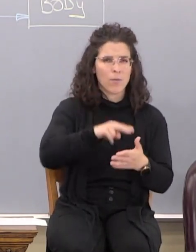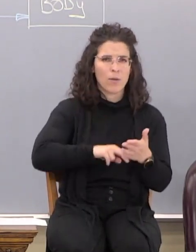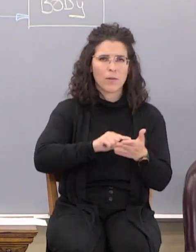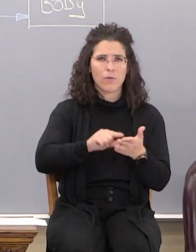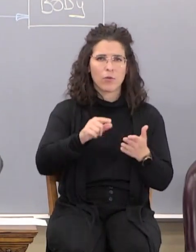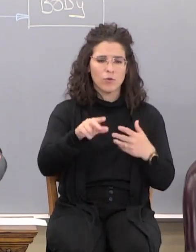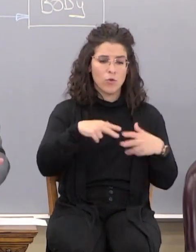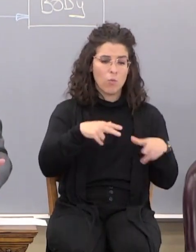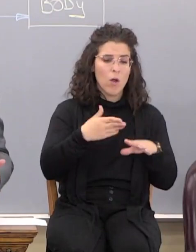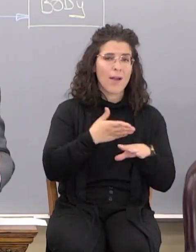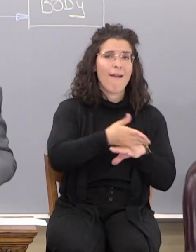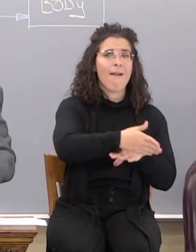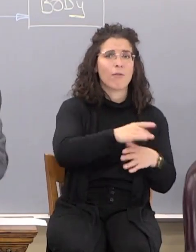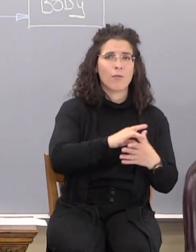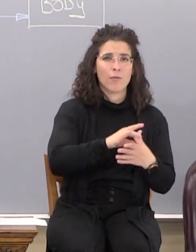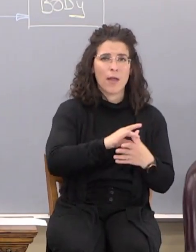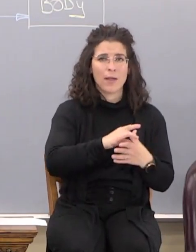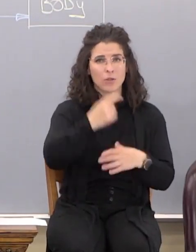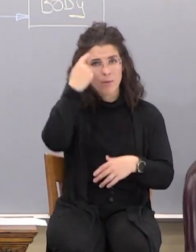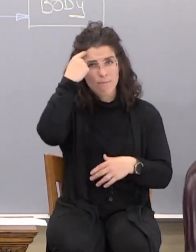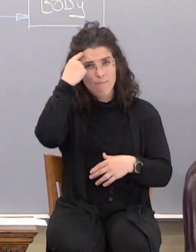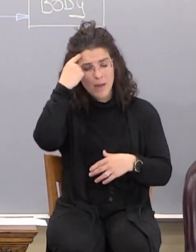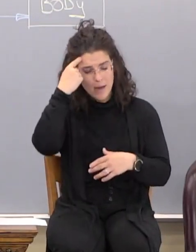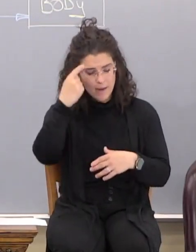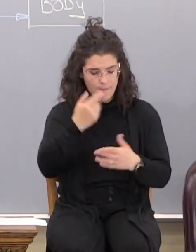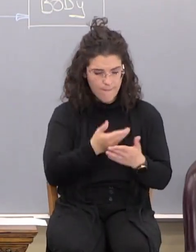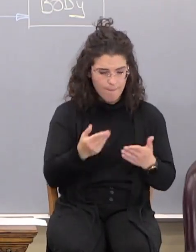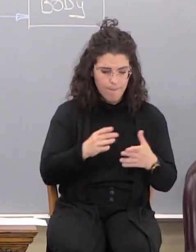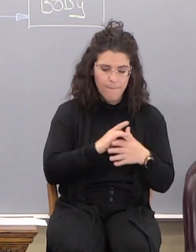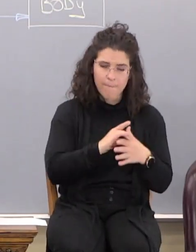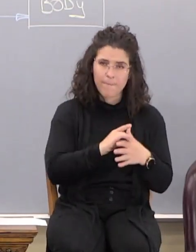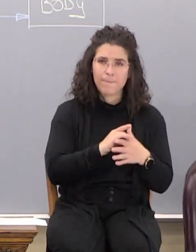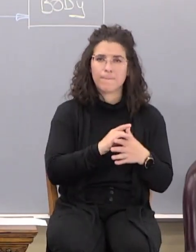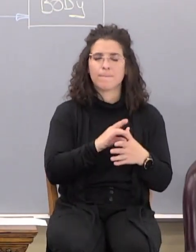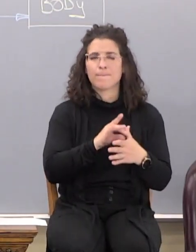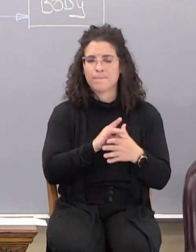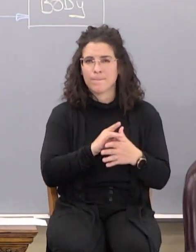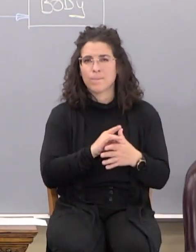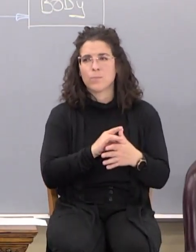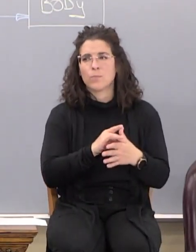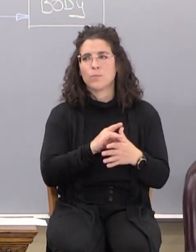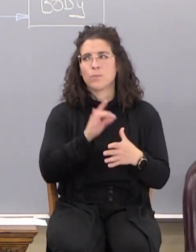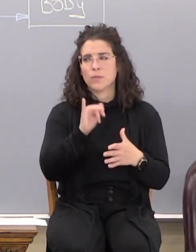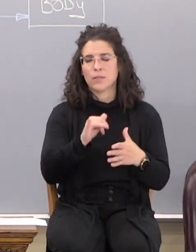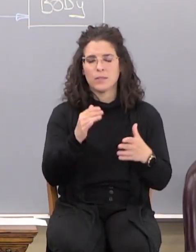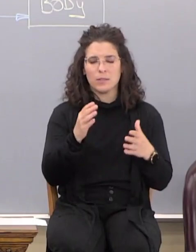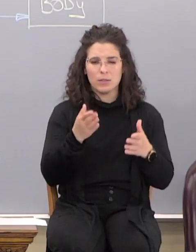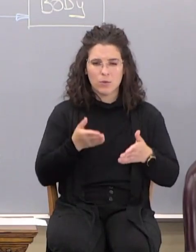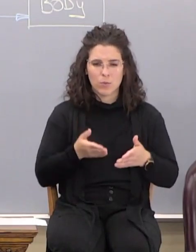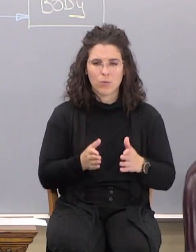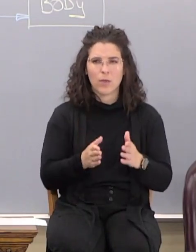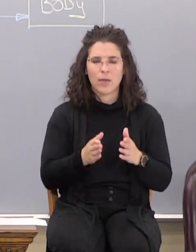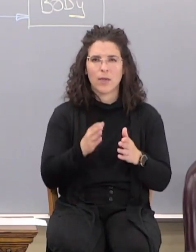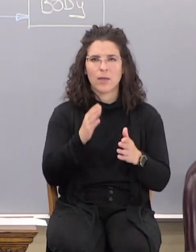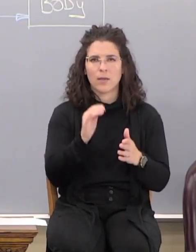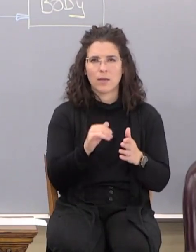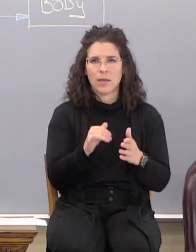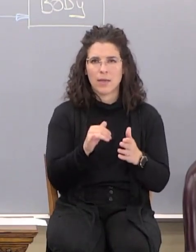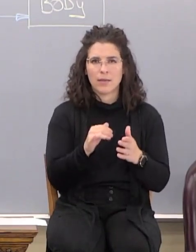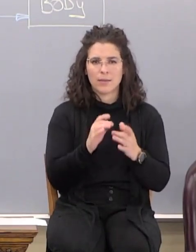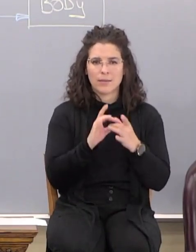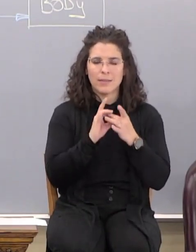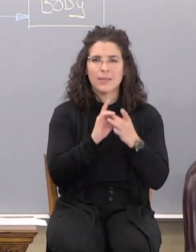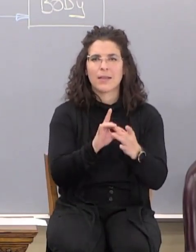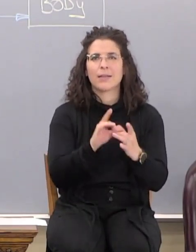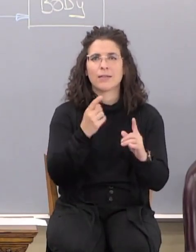they walk after the flesh, doesn't mind the things of the flesh. The flesh, that's the vehicle that's